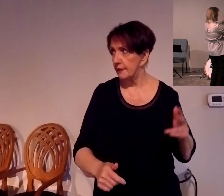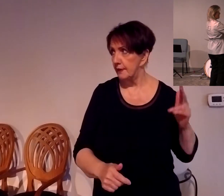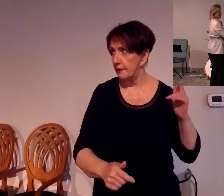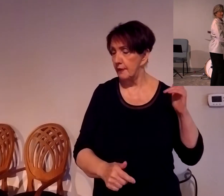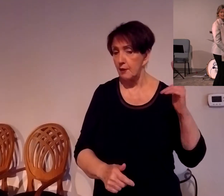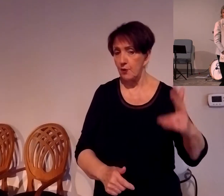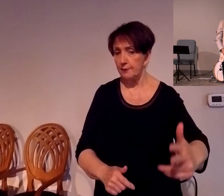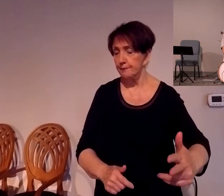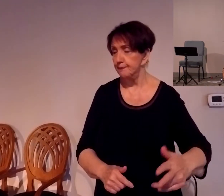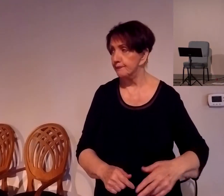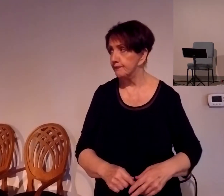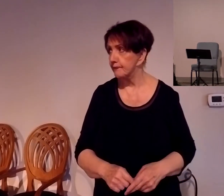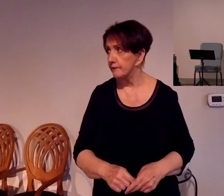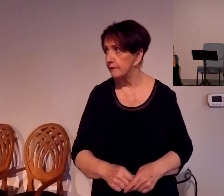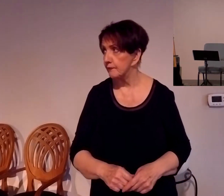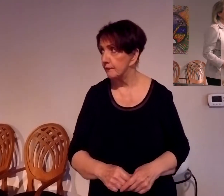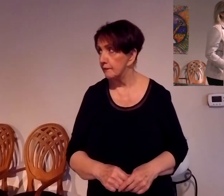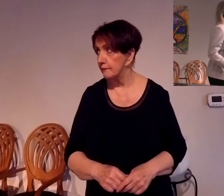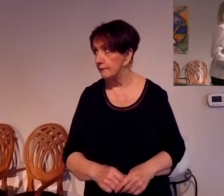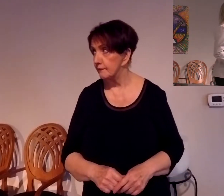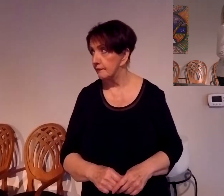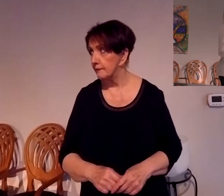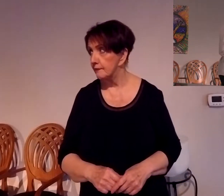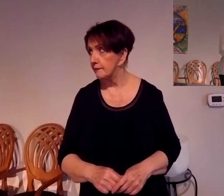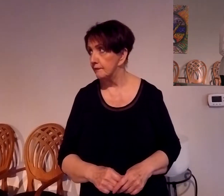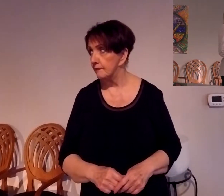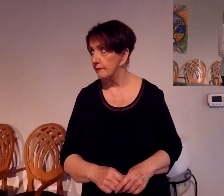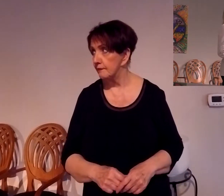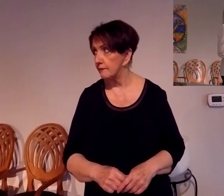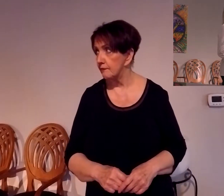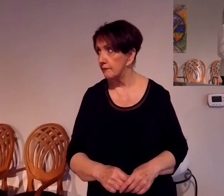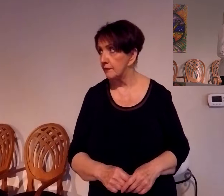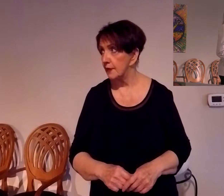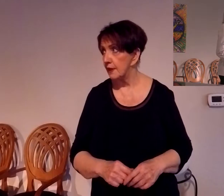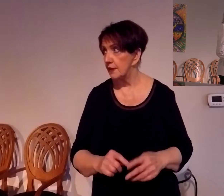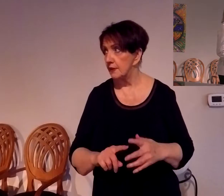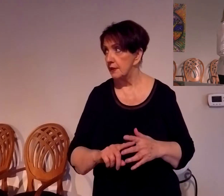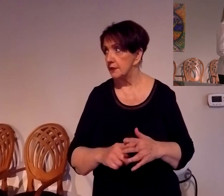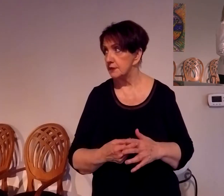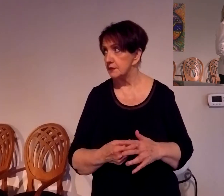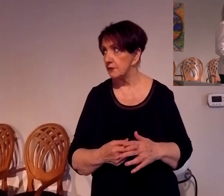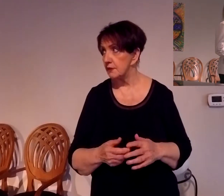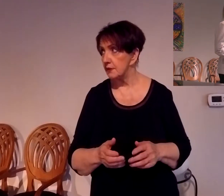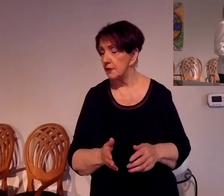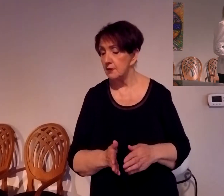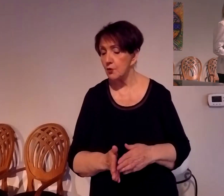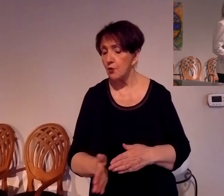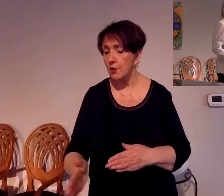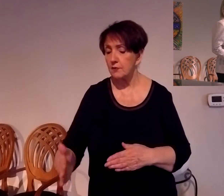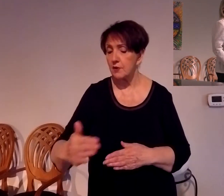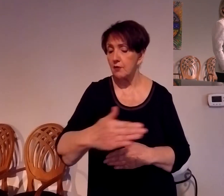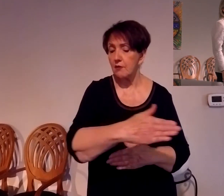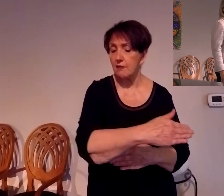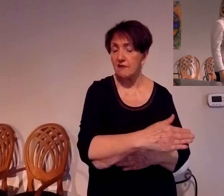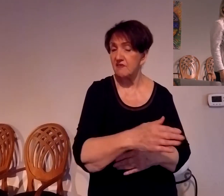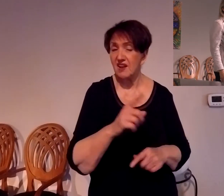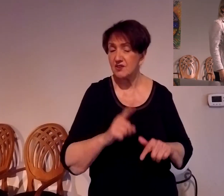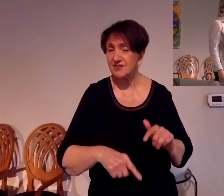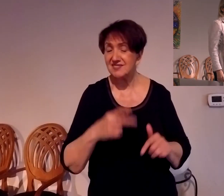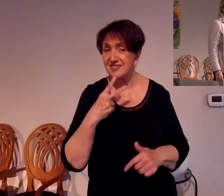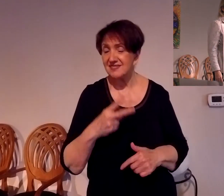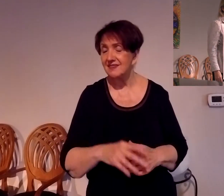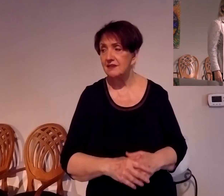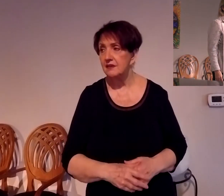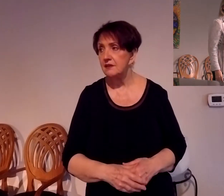lane going that way, right? I started a blind curve, and I kid